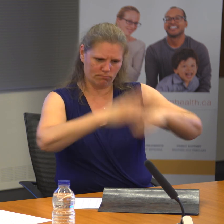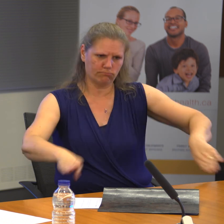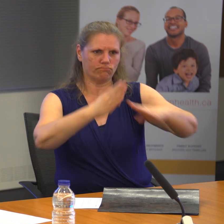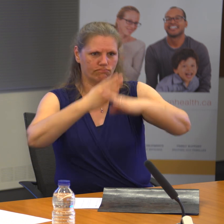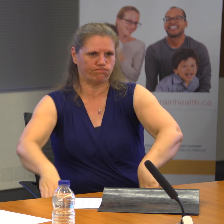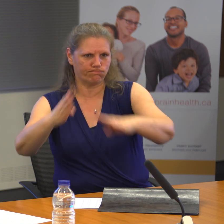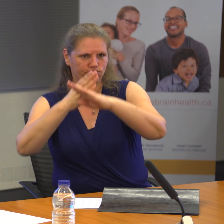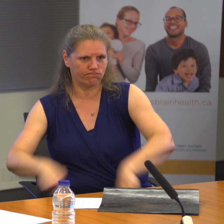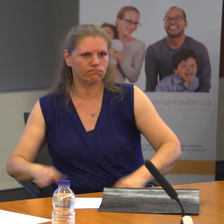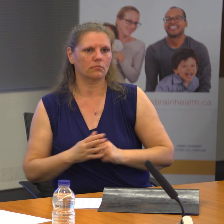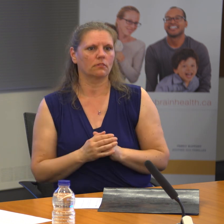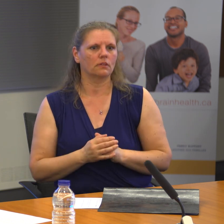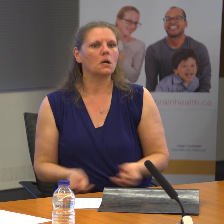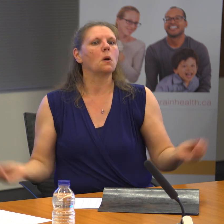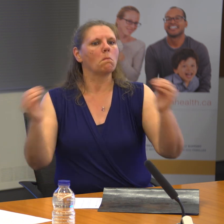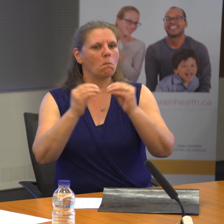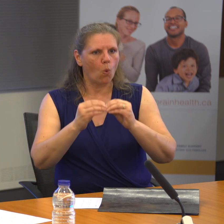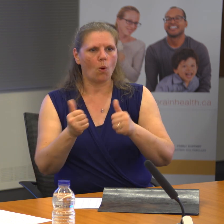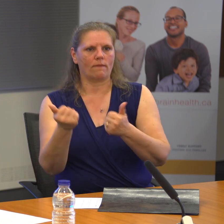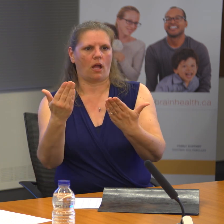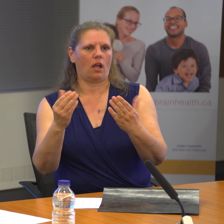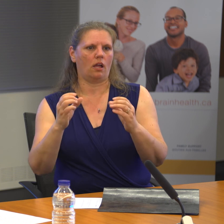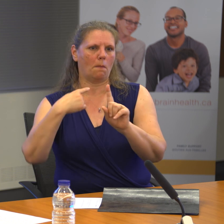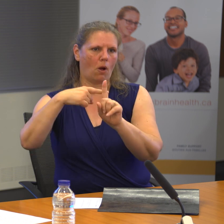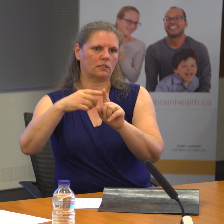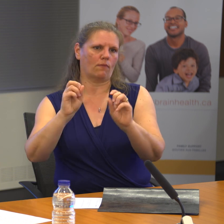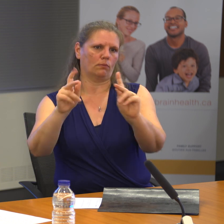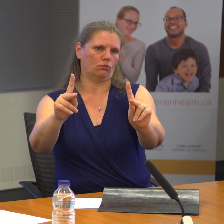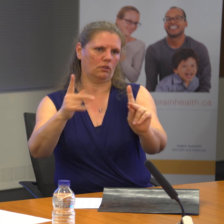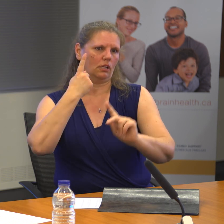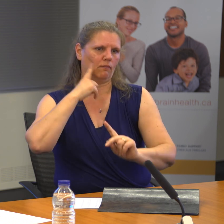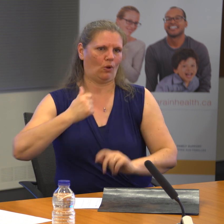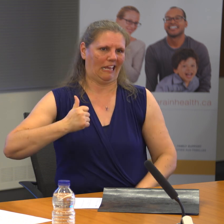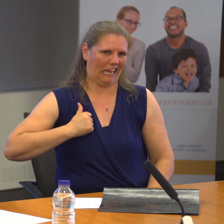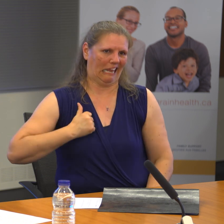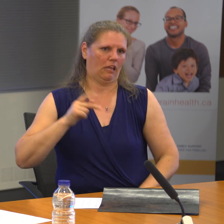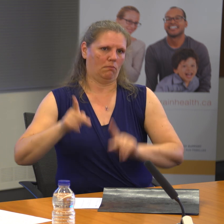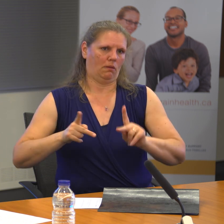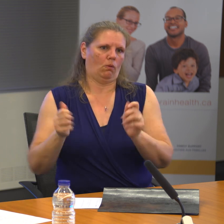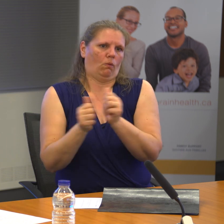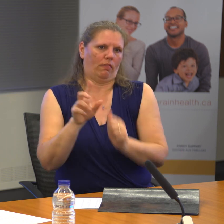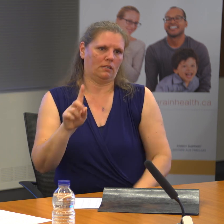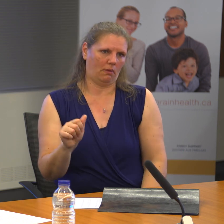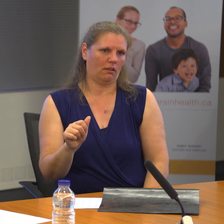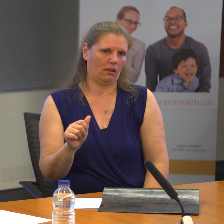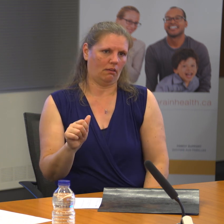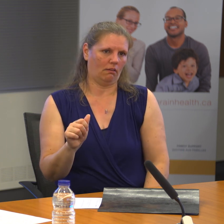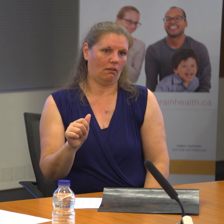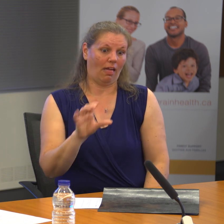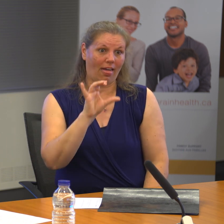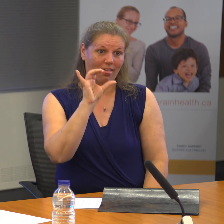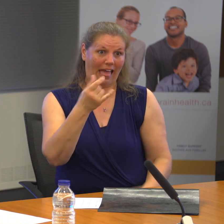increase opportunities for persons with disabilities, for Canadians with disabilities. But because of your